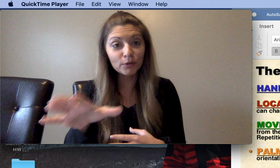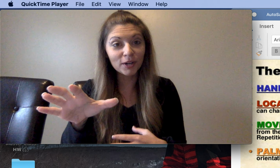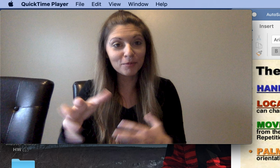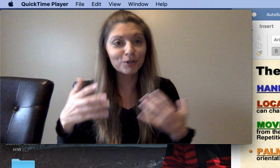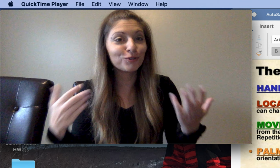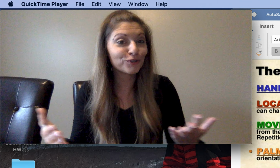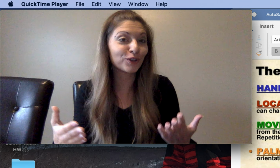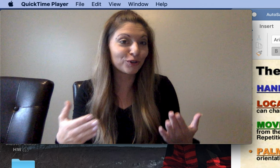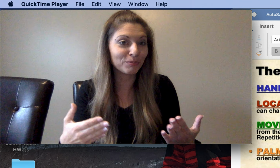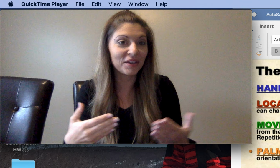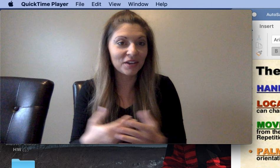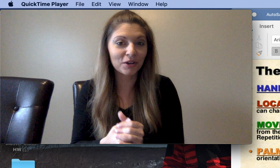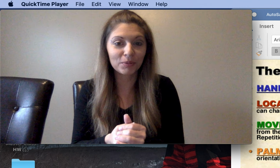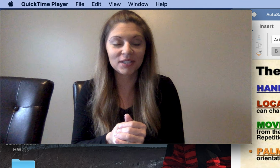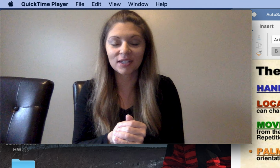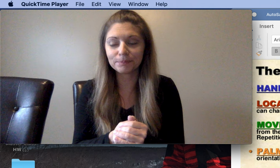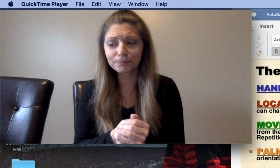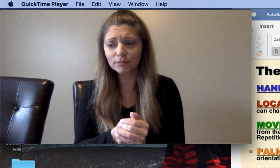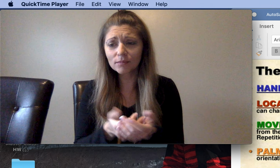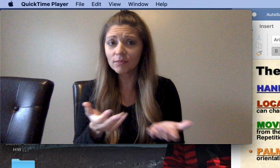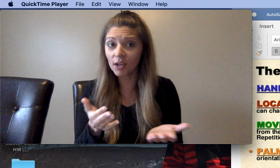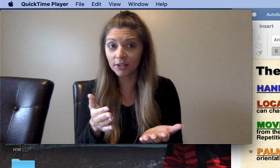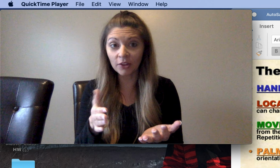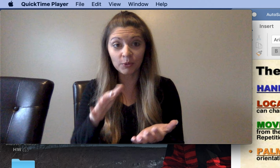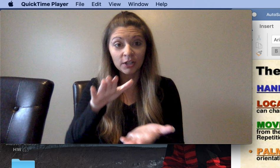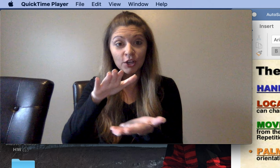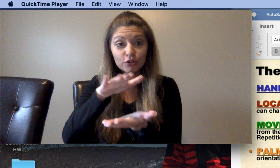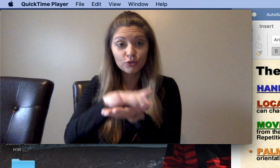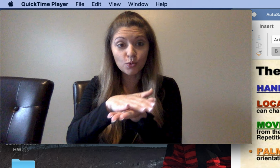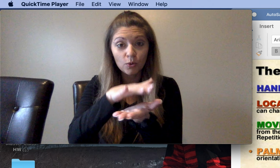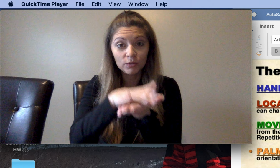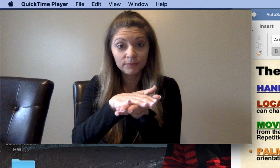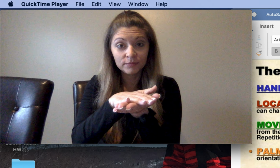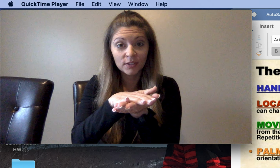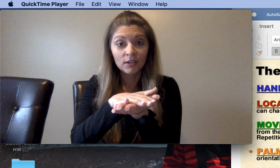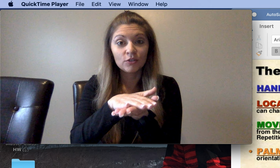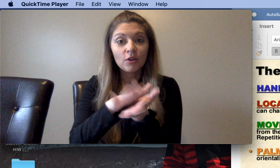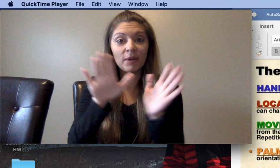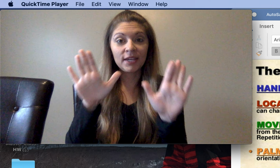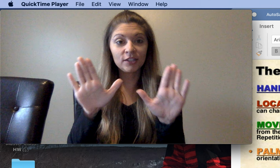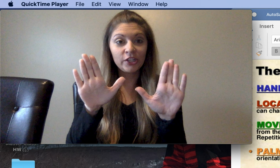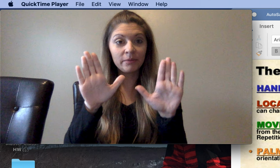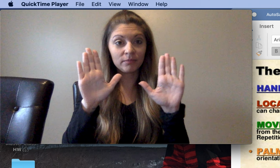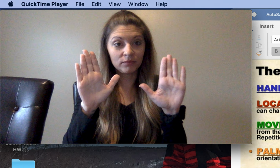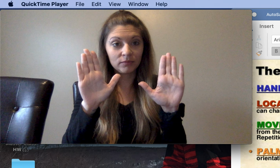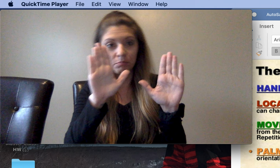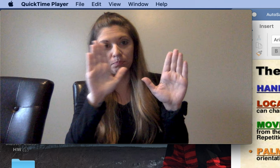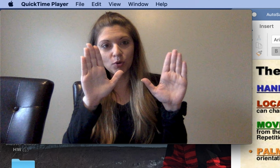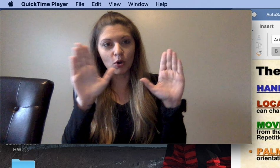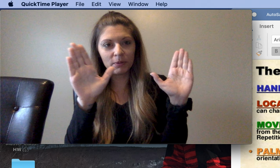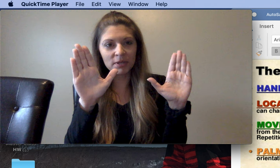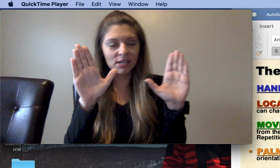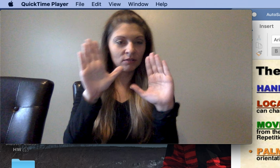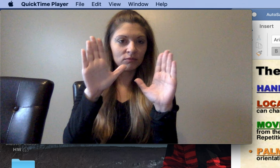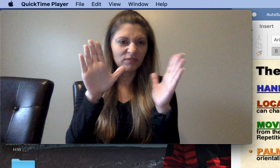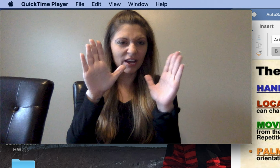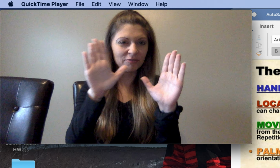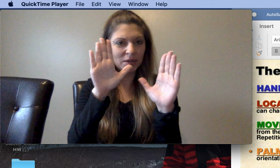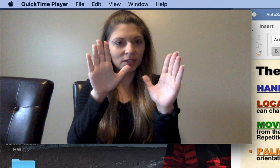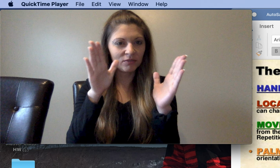more of your parameters so that you're making a complete sign. Another one, school. So my hand shape, open